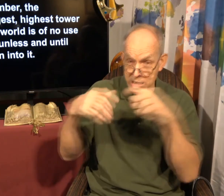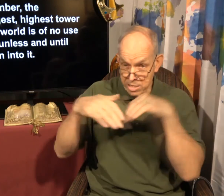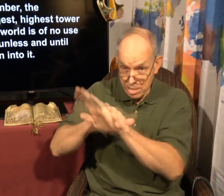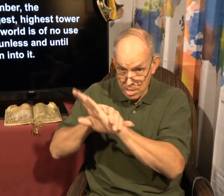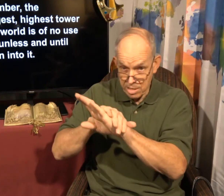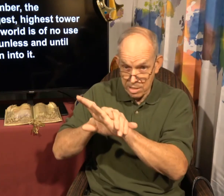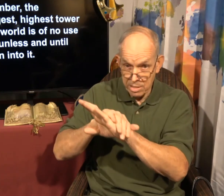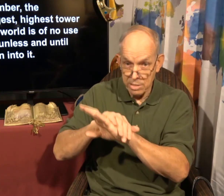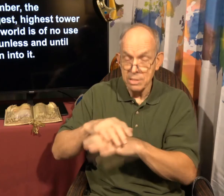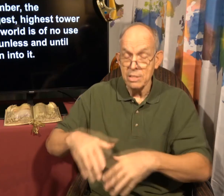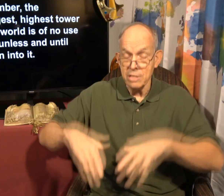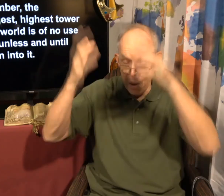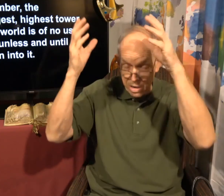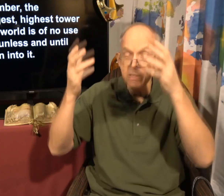a Pentagon.